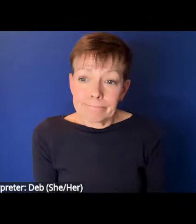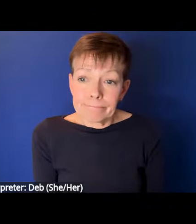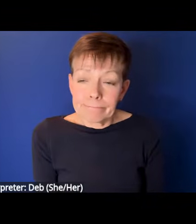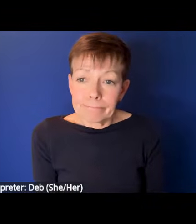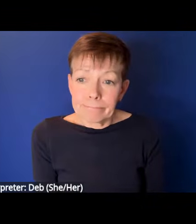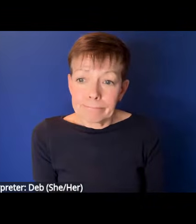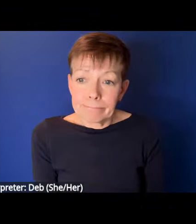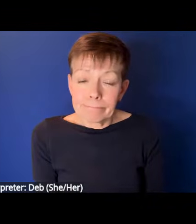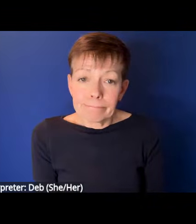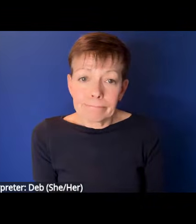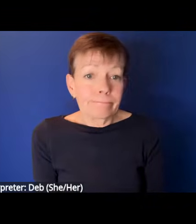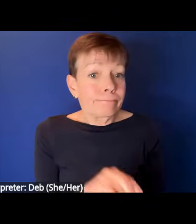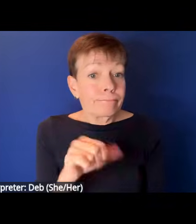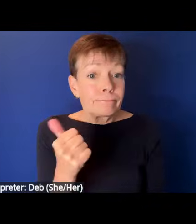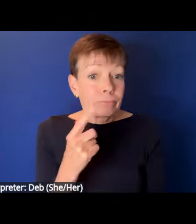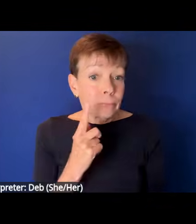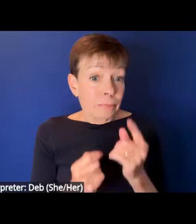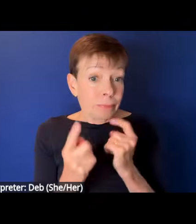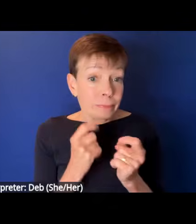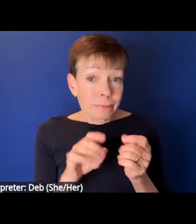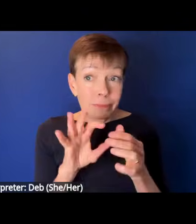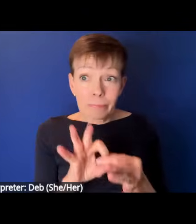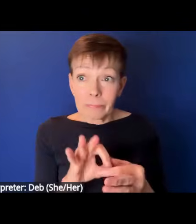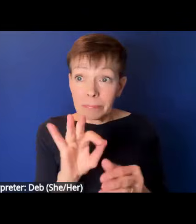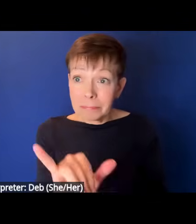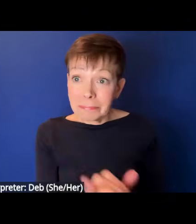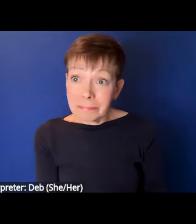Any other questions in relation to this particular item?